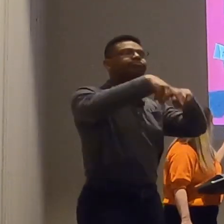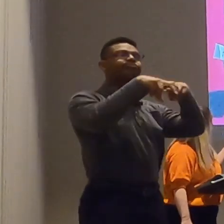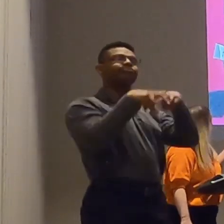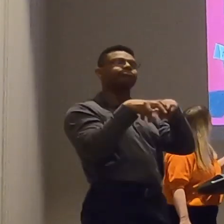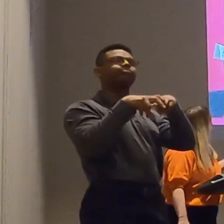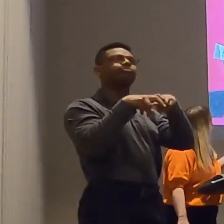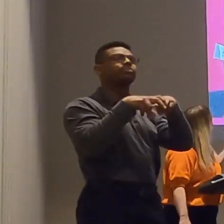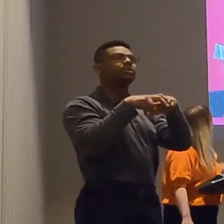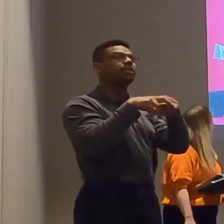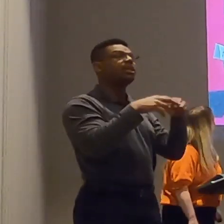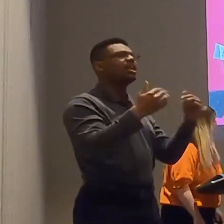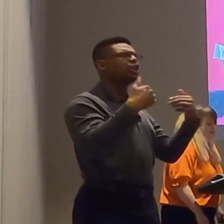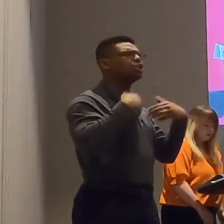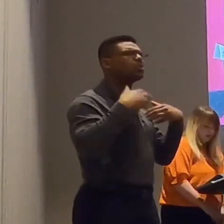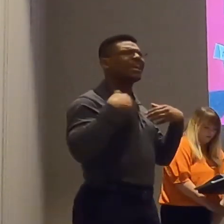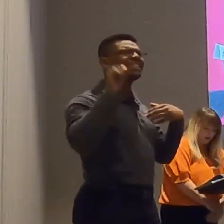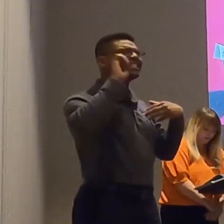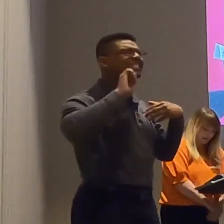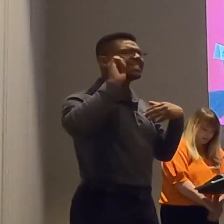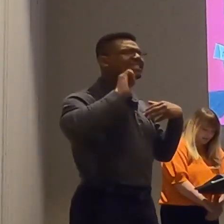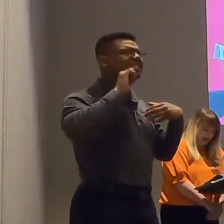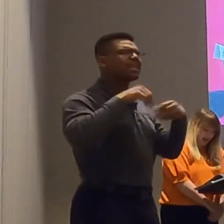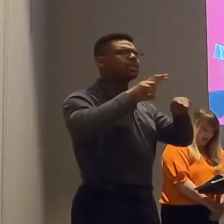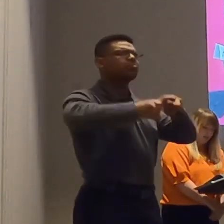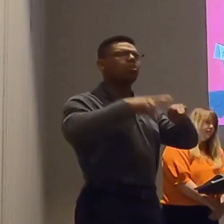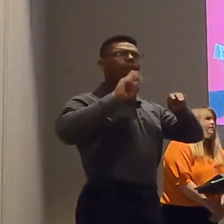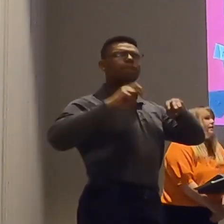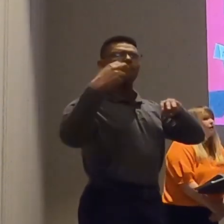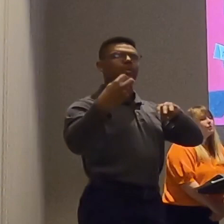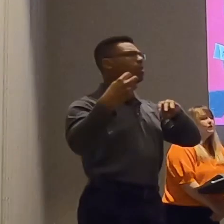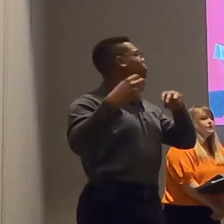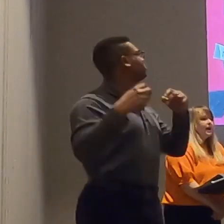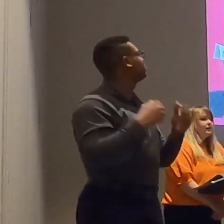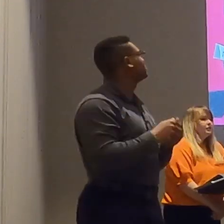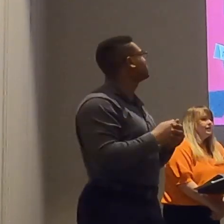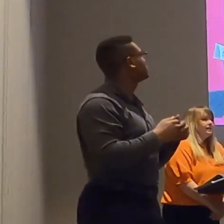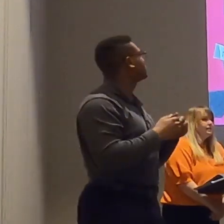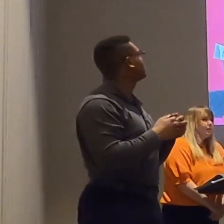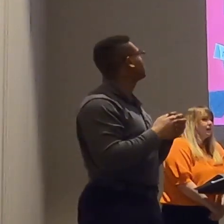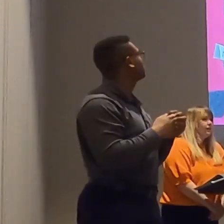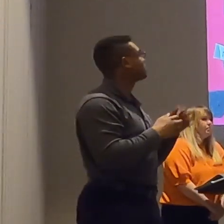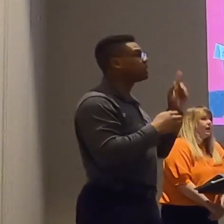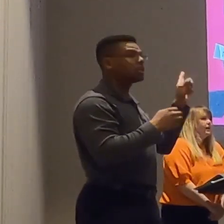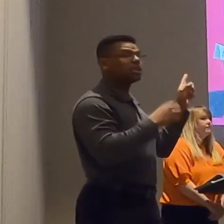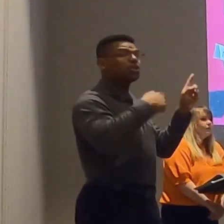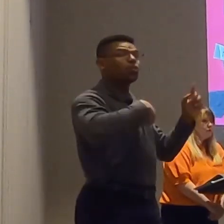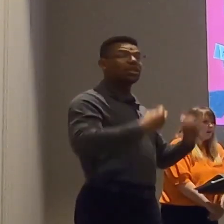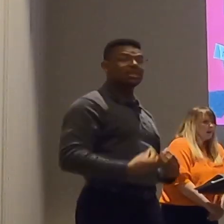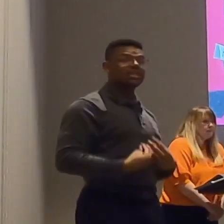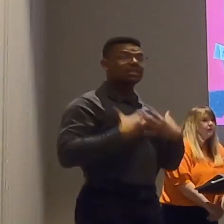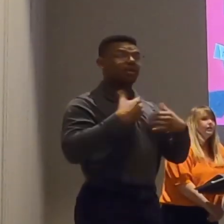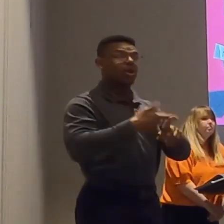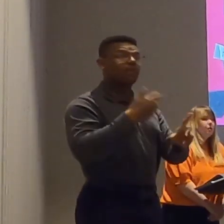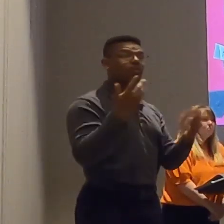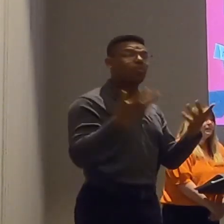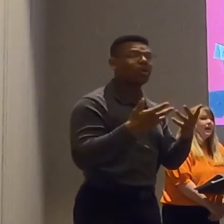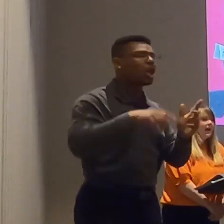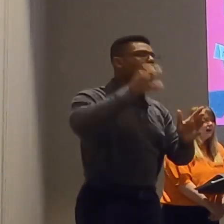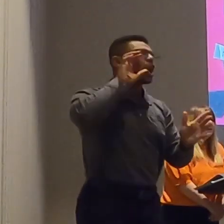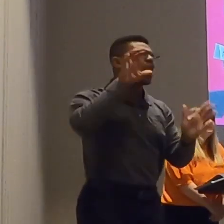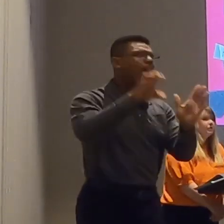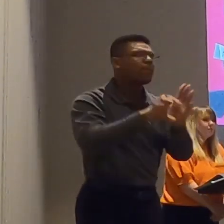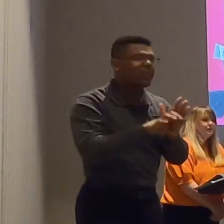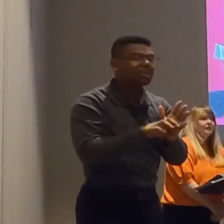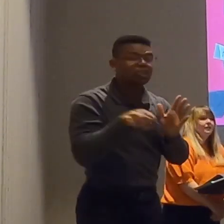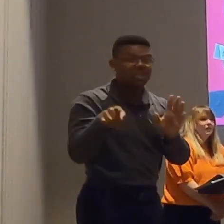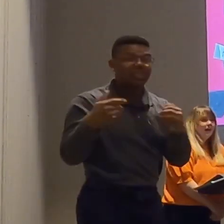then Bowman's aunts flank her around this. And this artwork was actually inspired by a photograph that Bowman